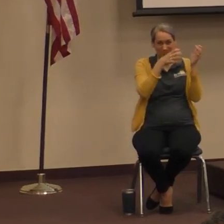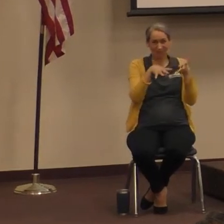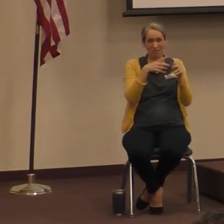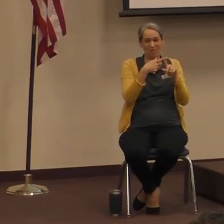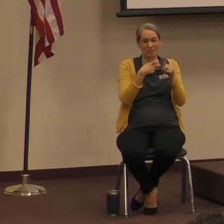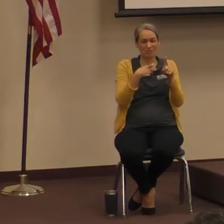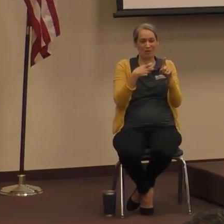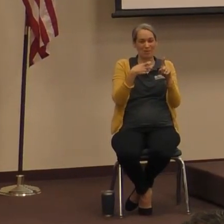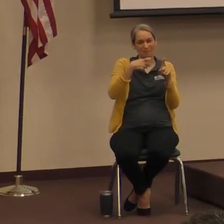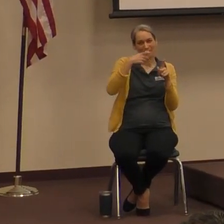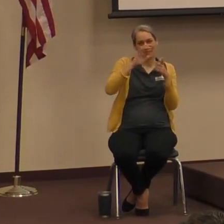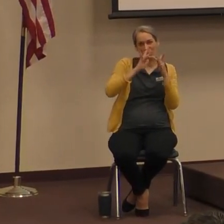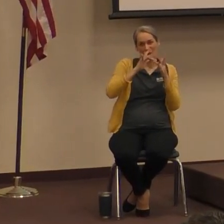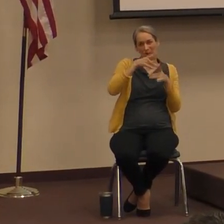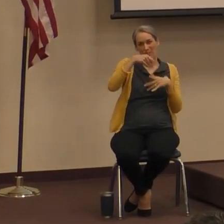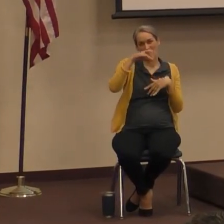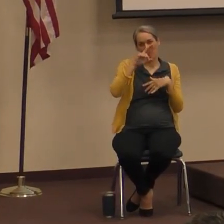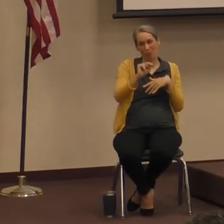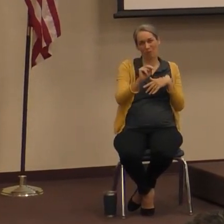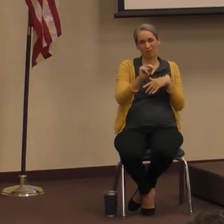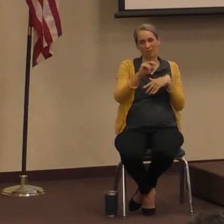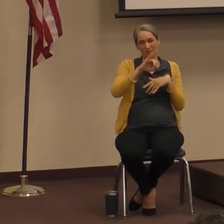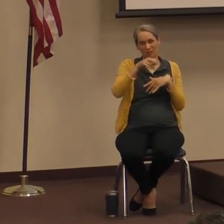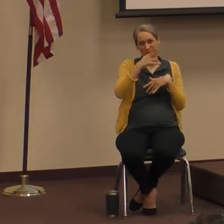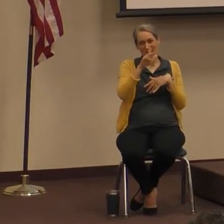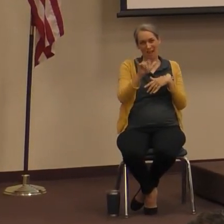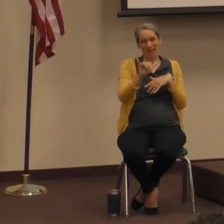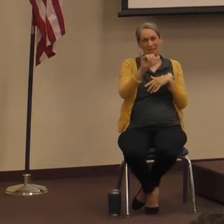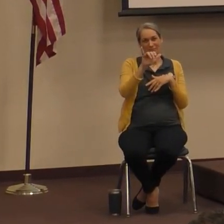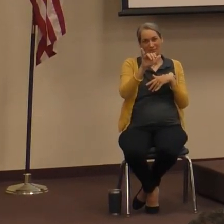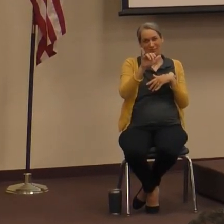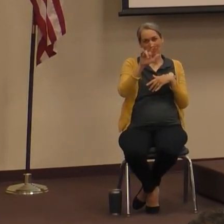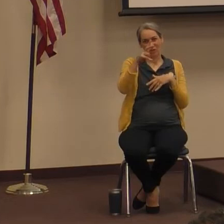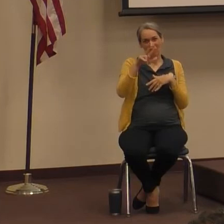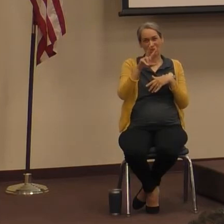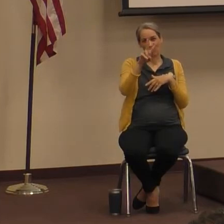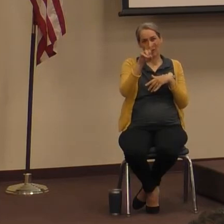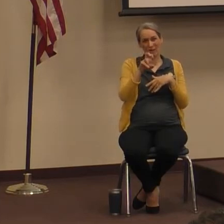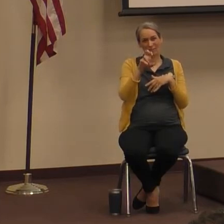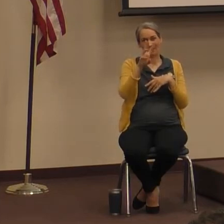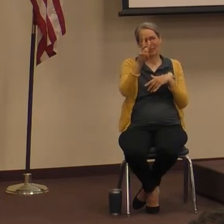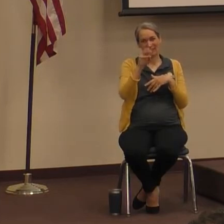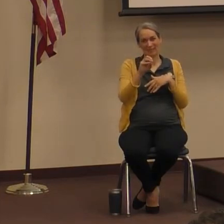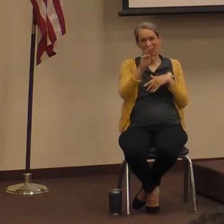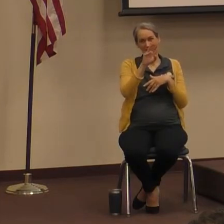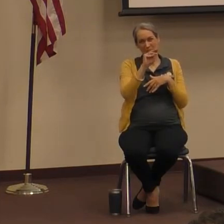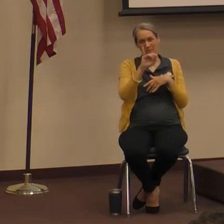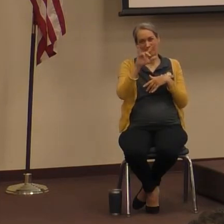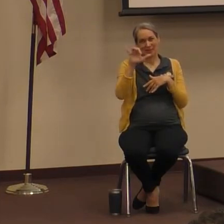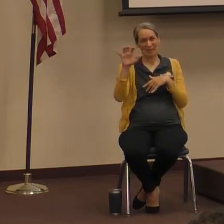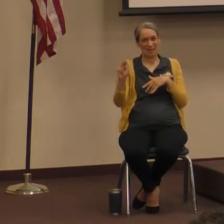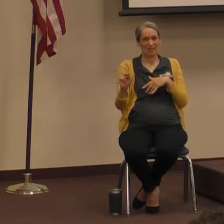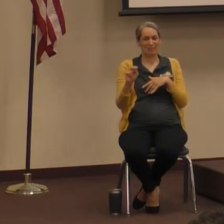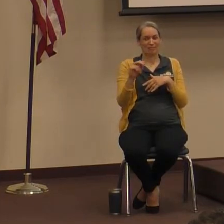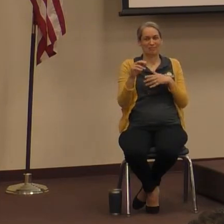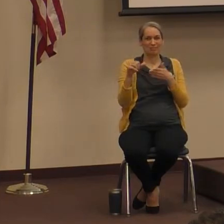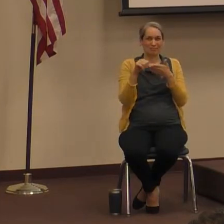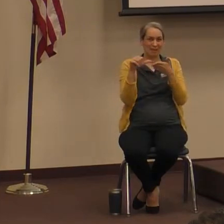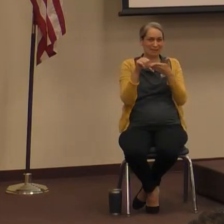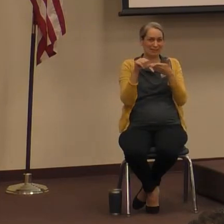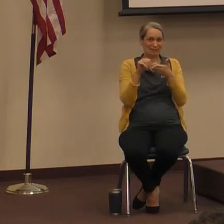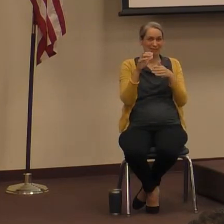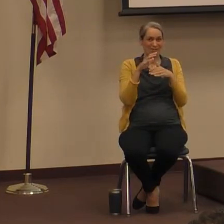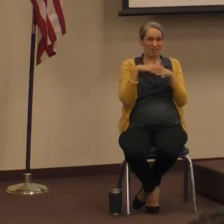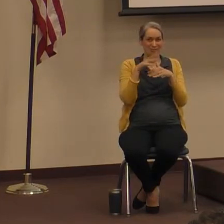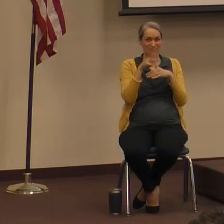As of July 2003, there were 260 million pages of porn online. an increase of 1,800% since 1998.